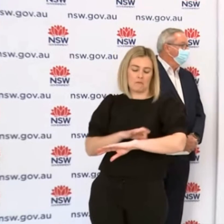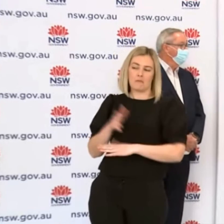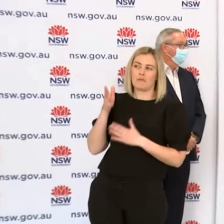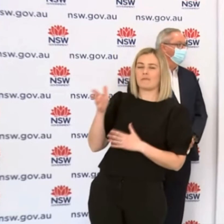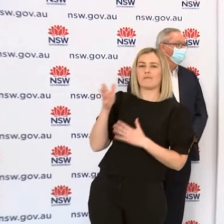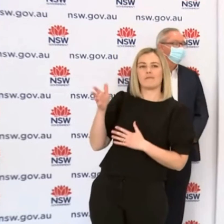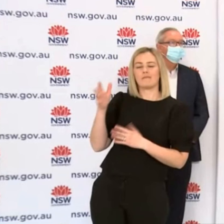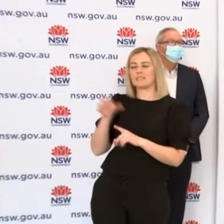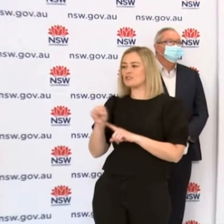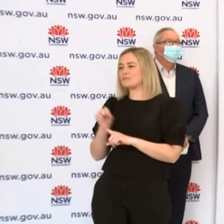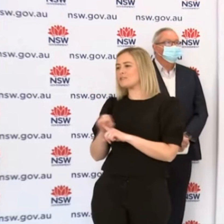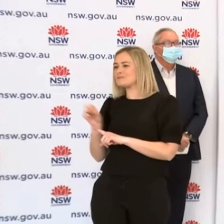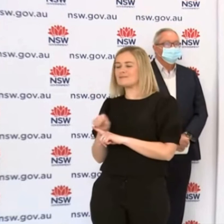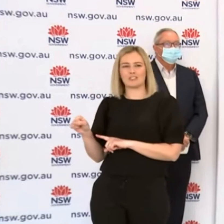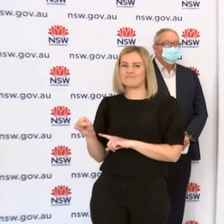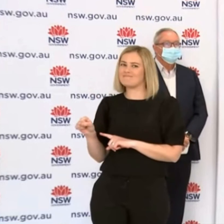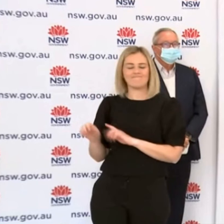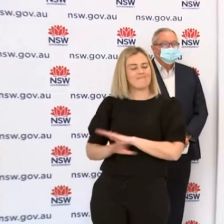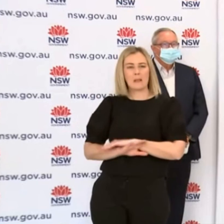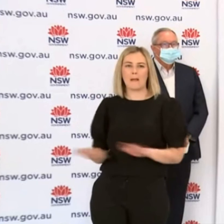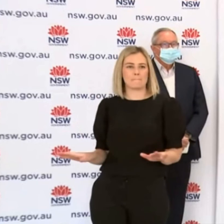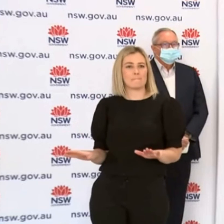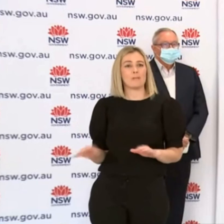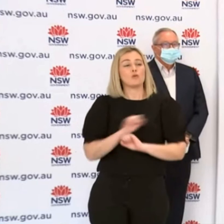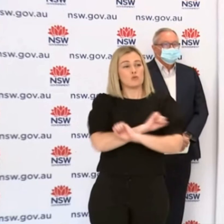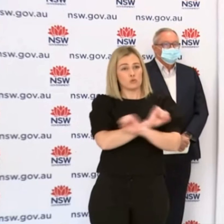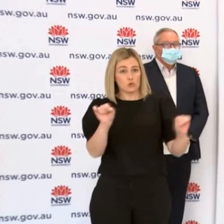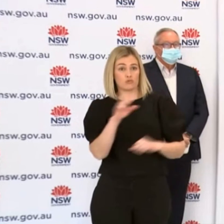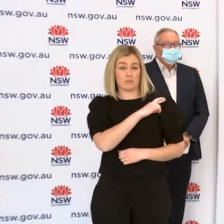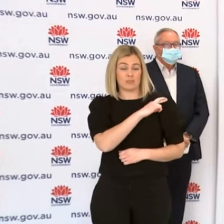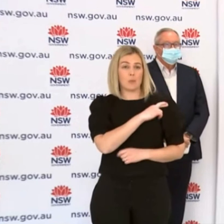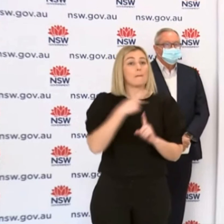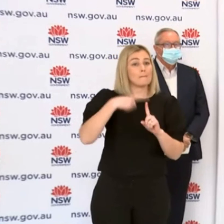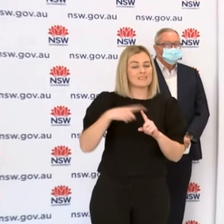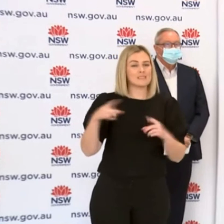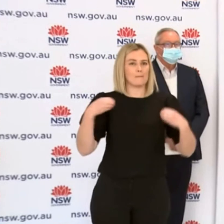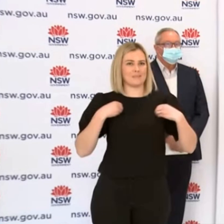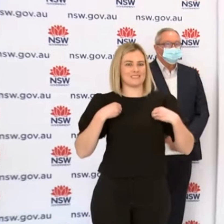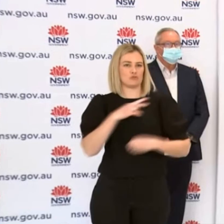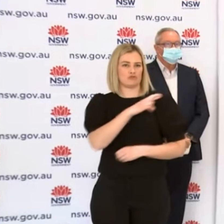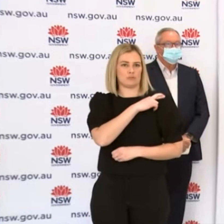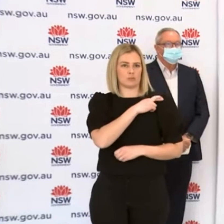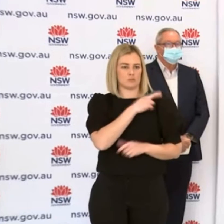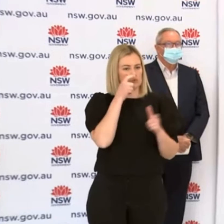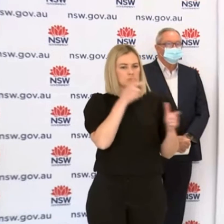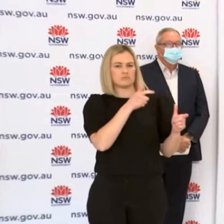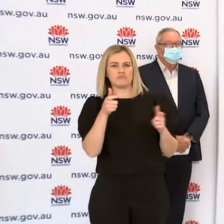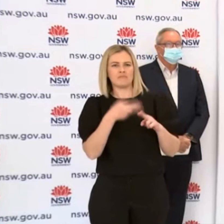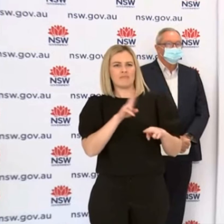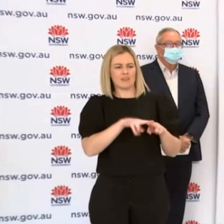would ask is that there's a responsibility not just on the person but the business, and where people are seeing that sort of